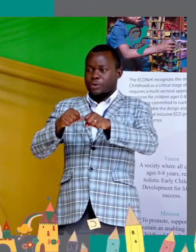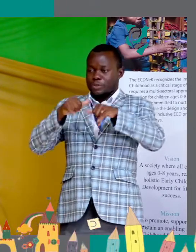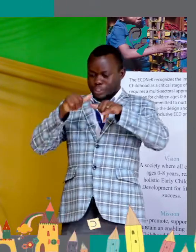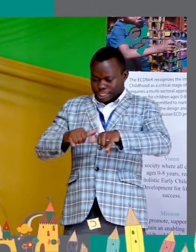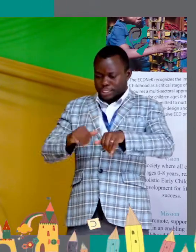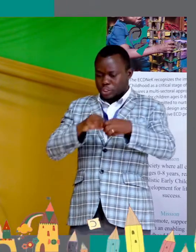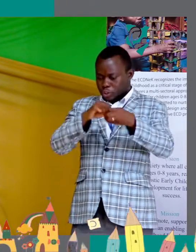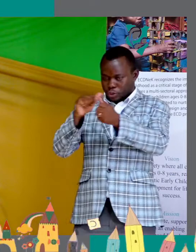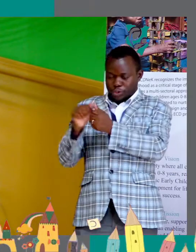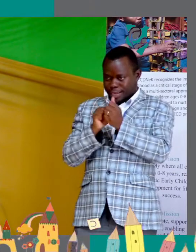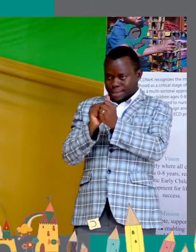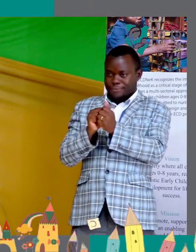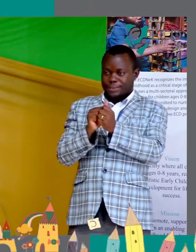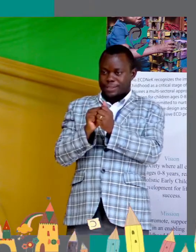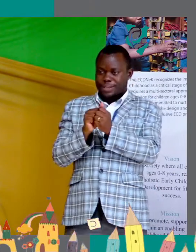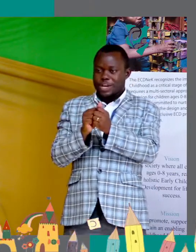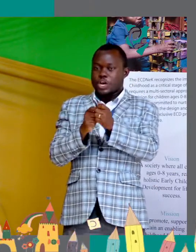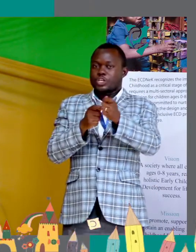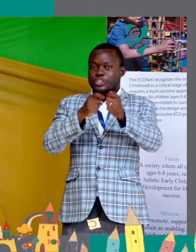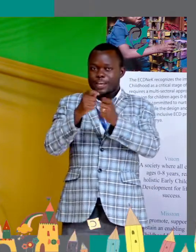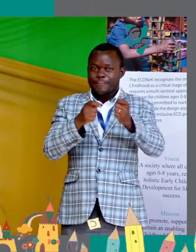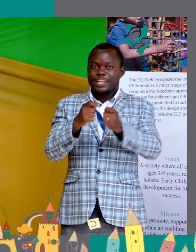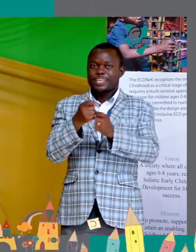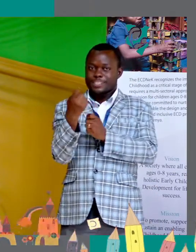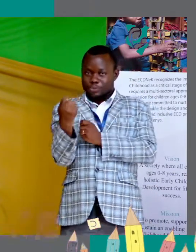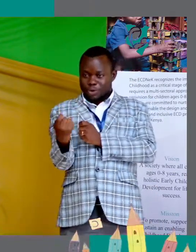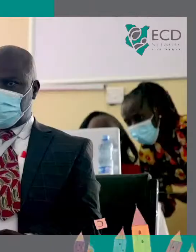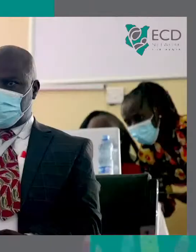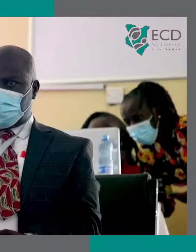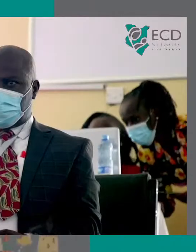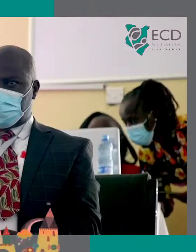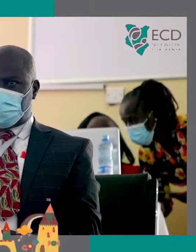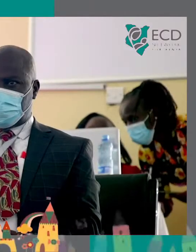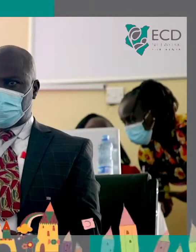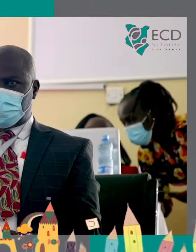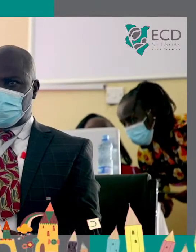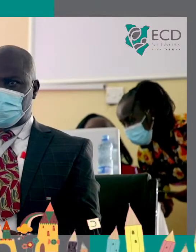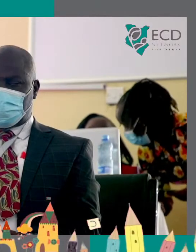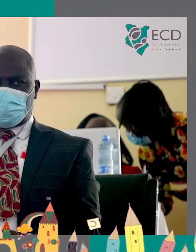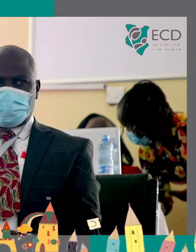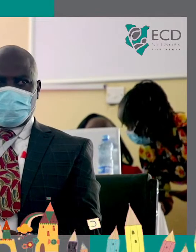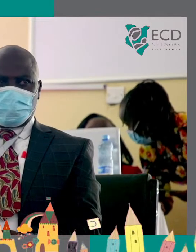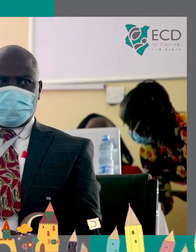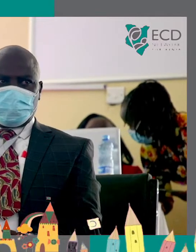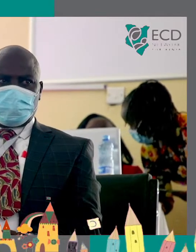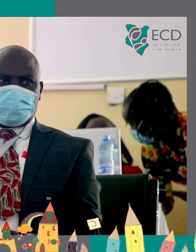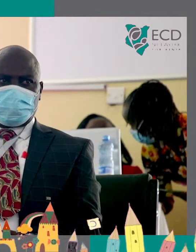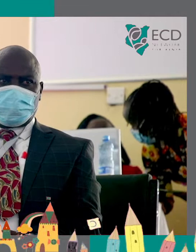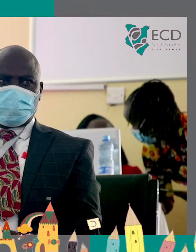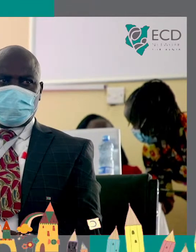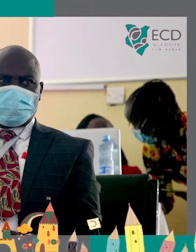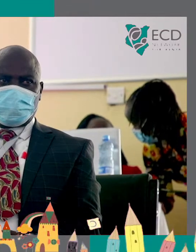moving around, travel was limited, people were not going to work. That was an opportunity for